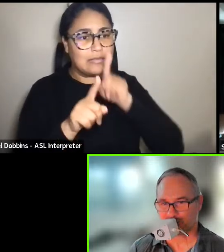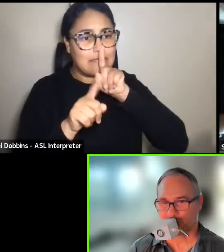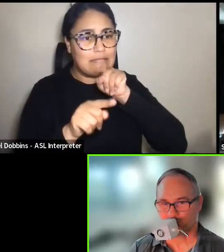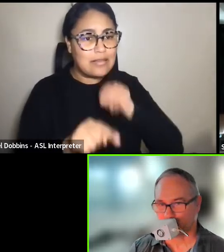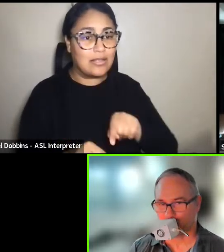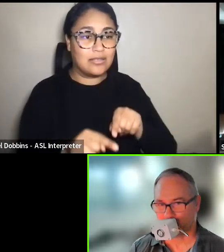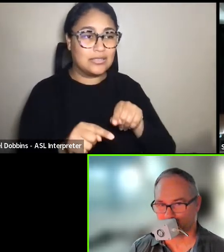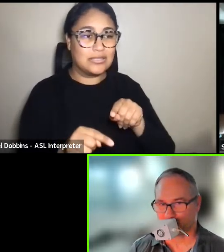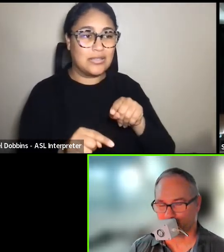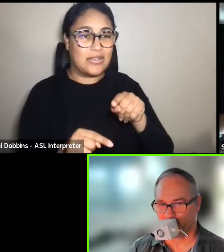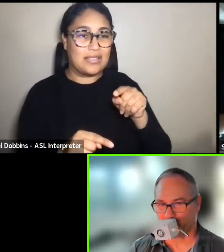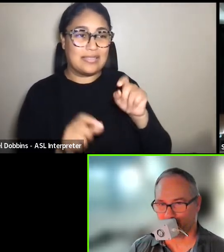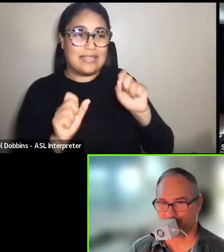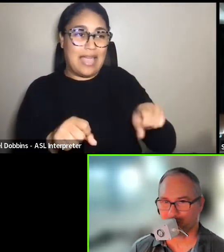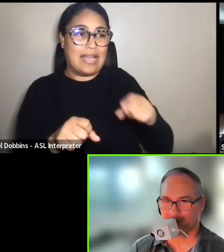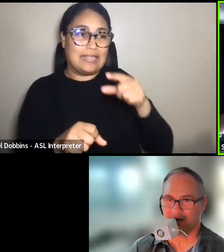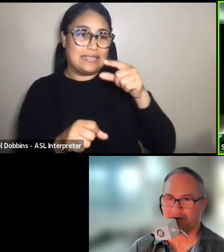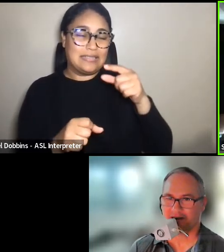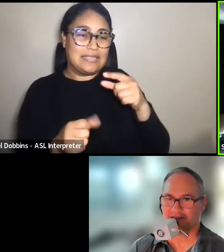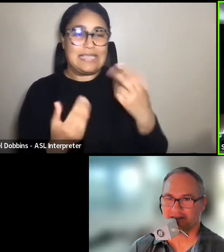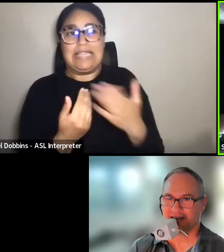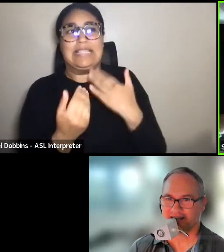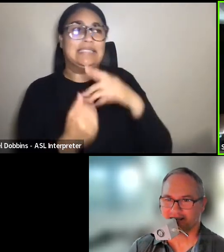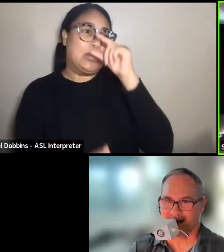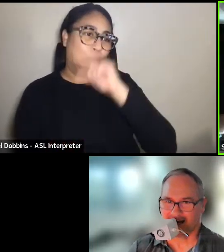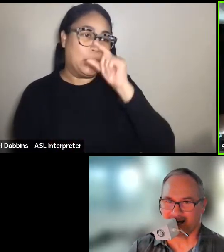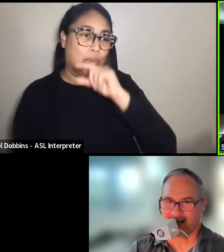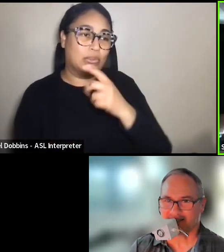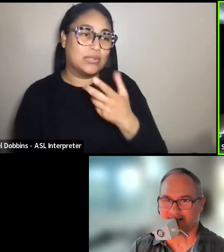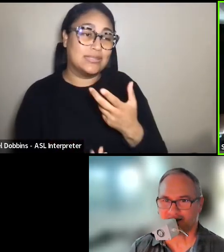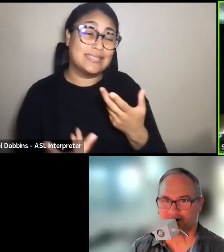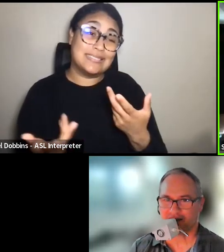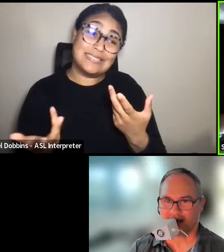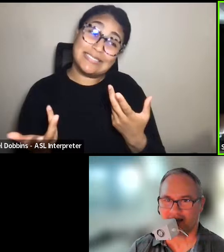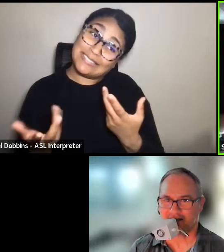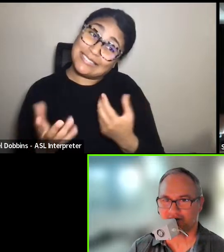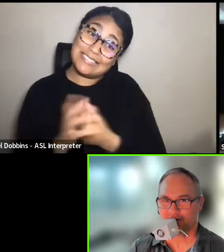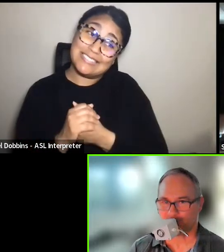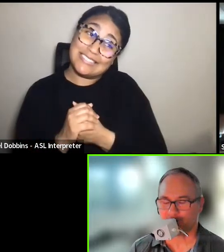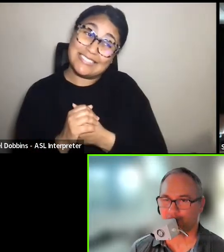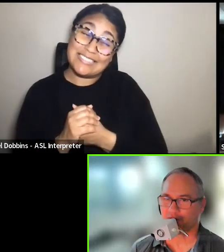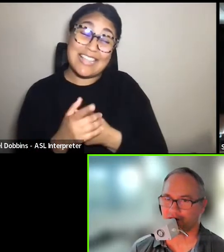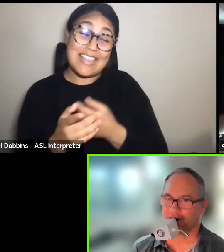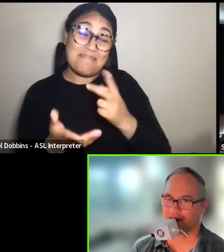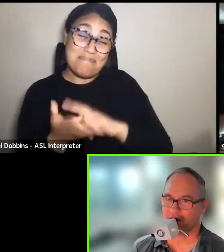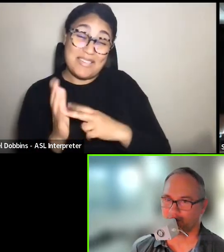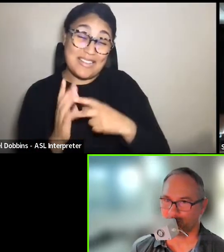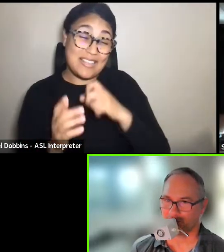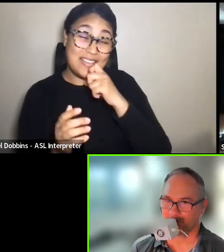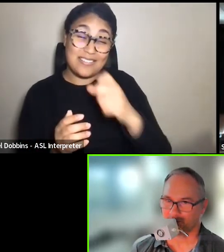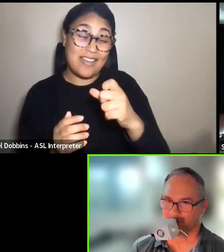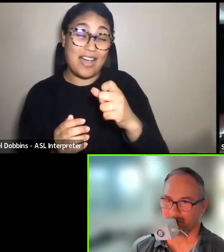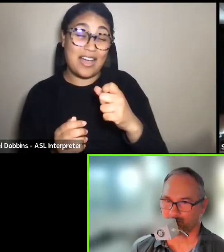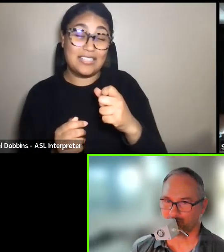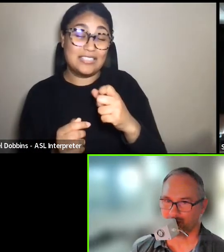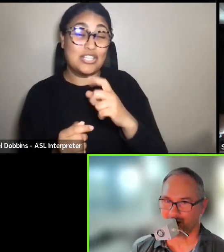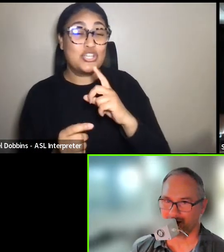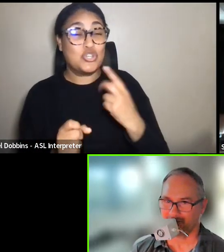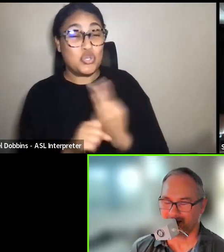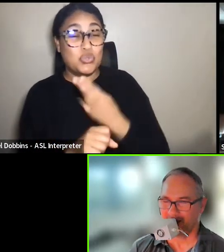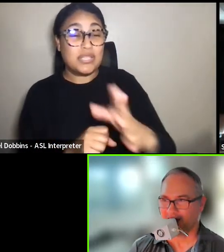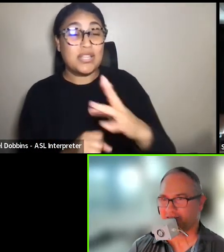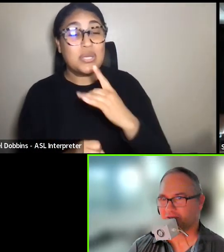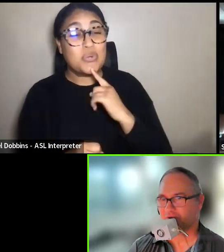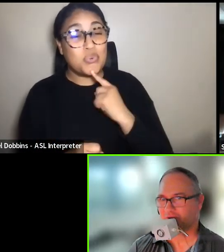that are just Googleable at this point, because that's not necessarily getting to the critical thinking that we want them to